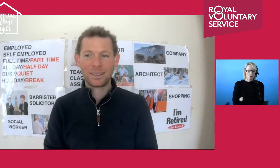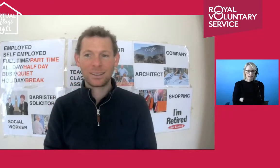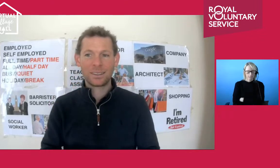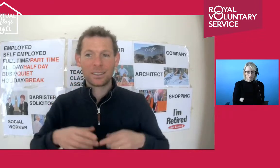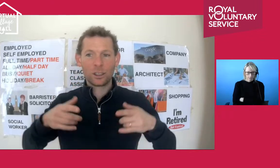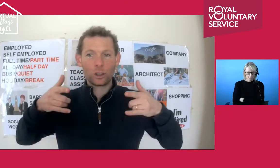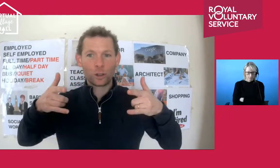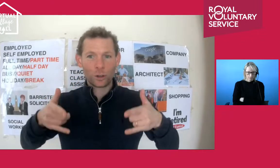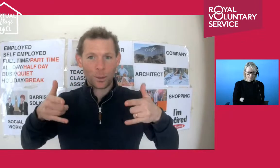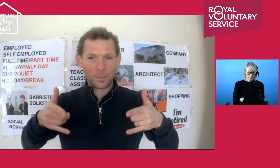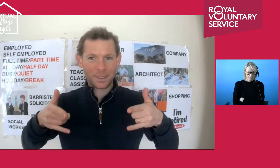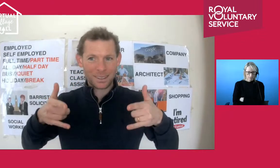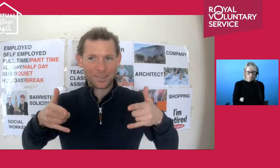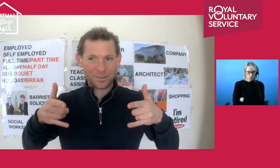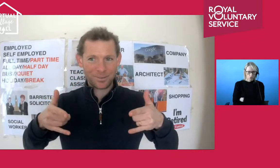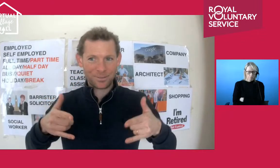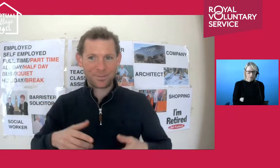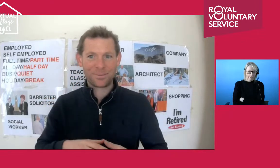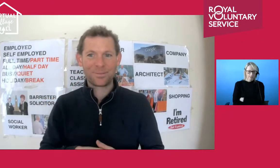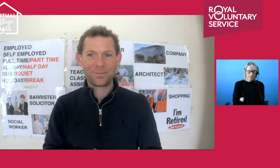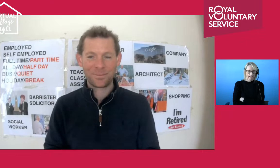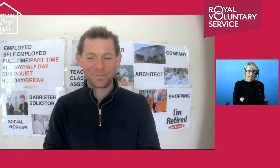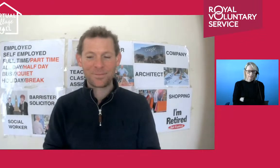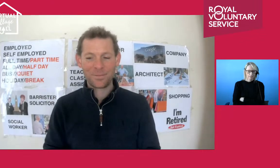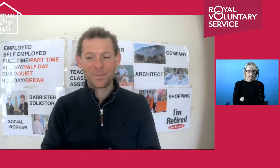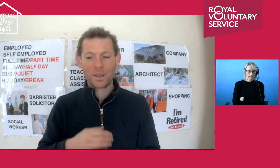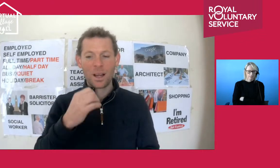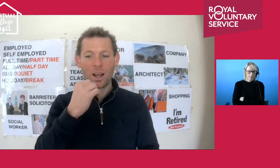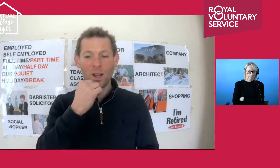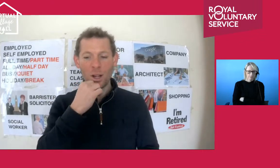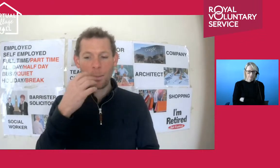Number 3 was shopping.